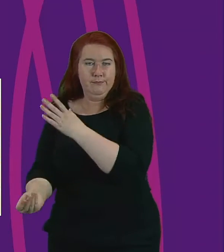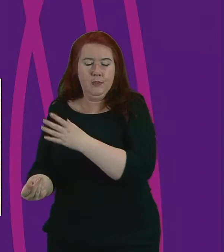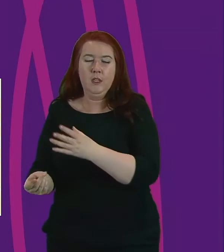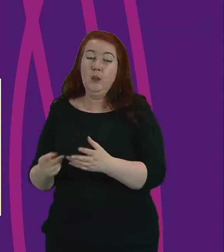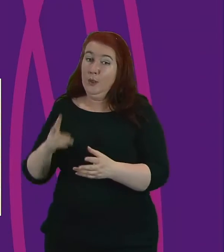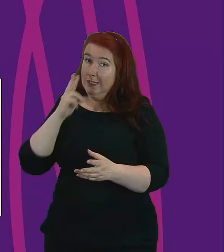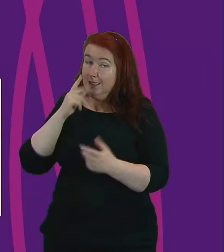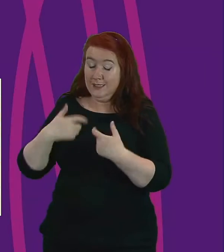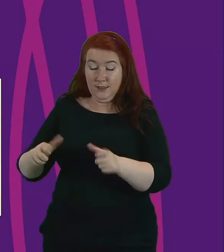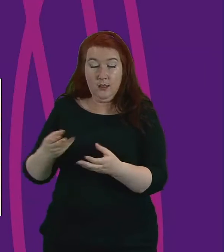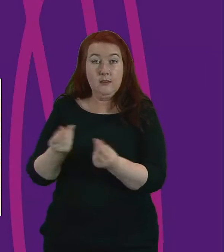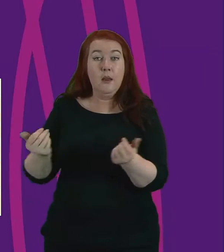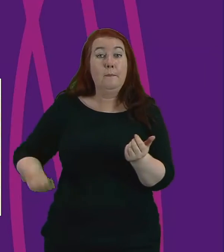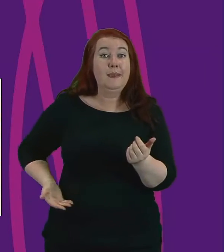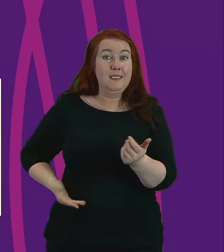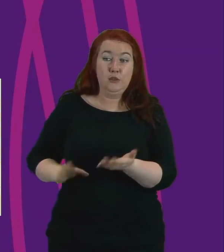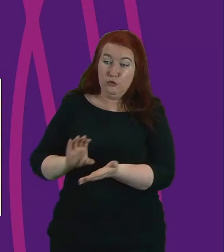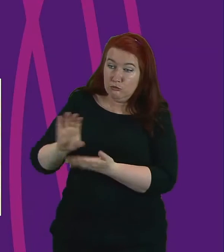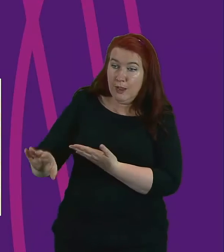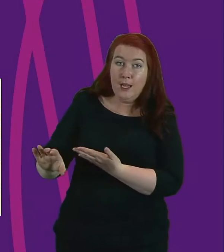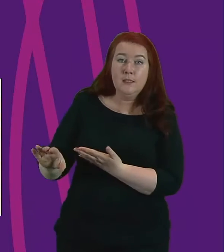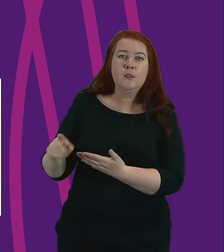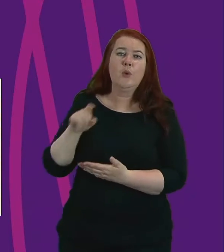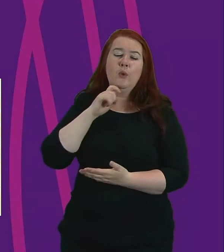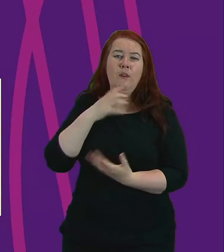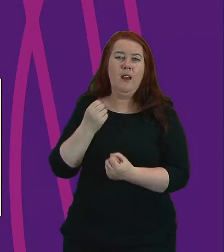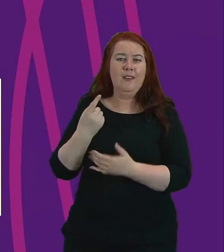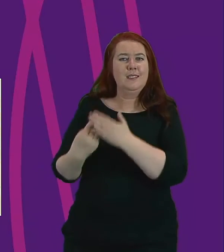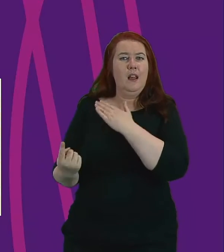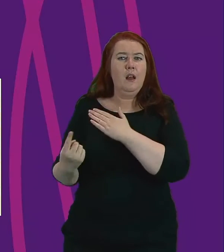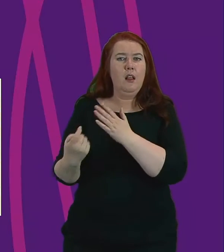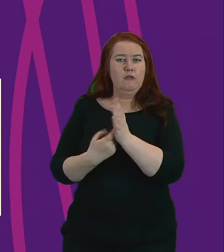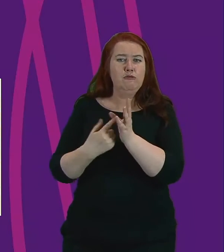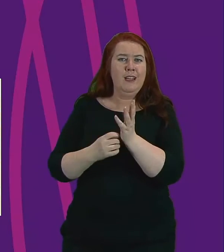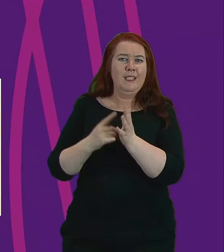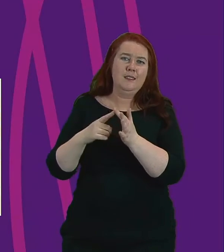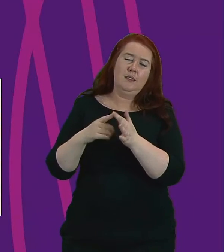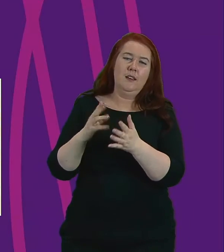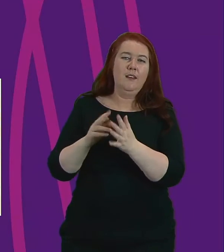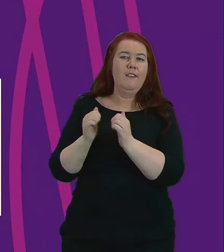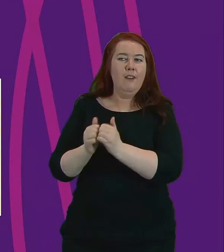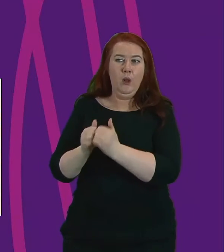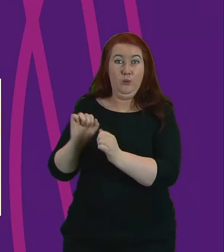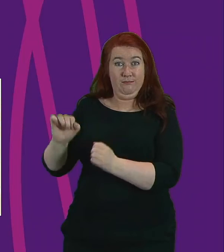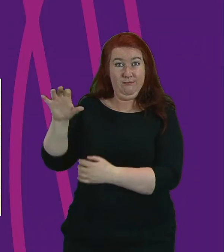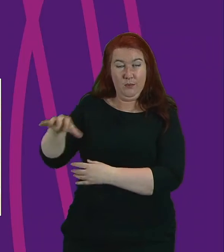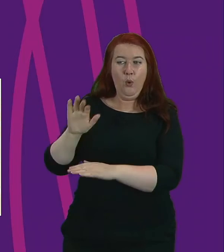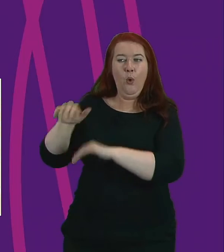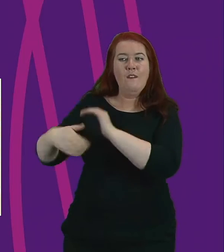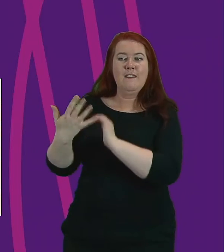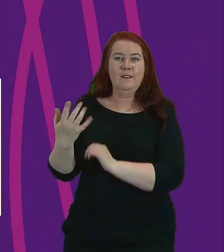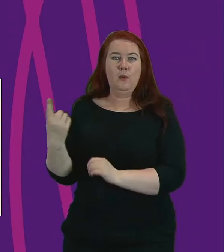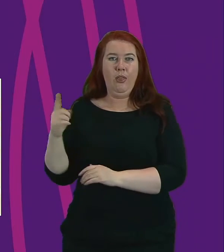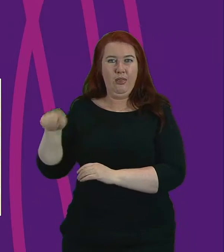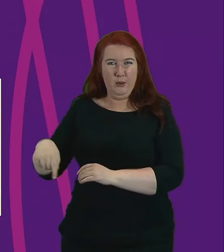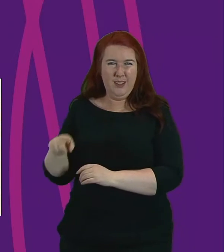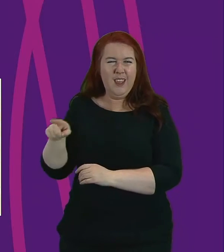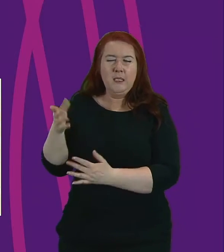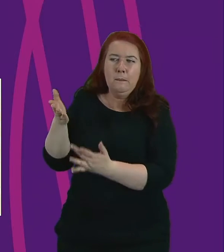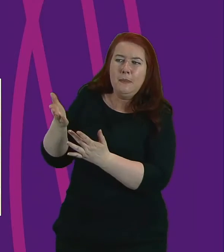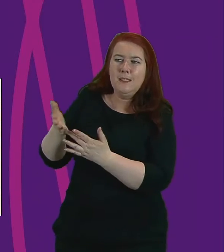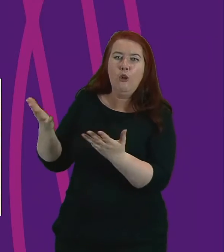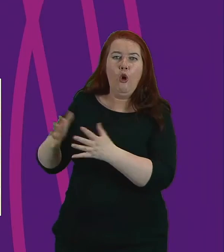for businesses by way of grants for those with a single rateable value over £51,000. Many of these businesses are middle-sized or